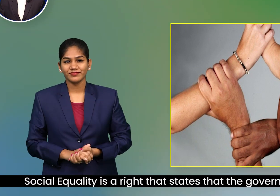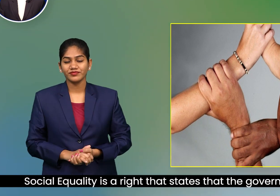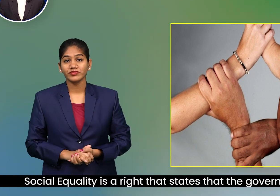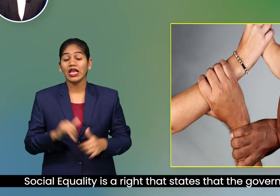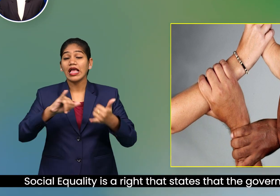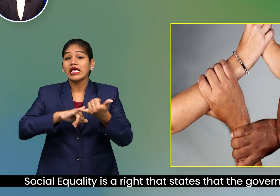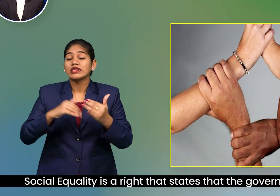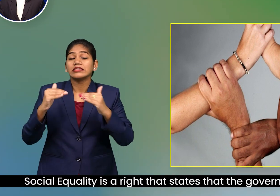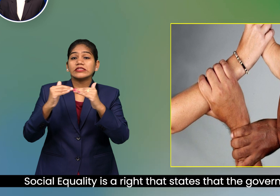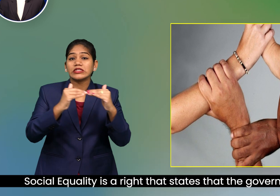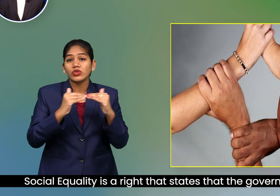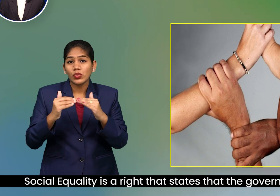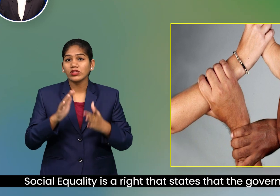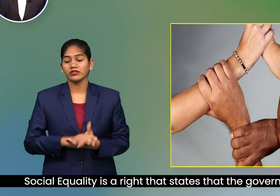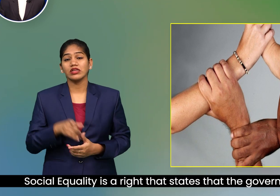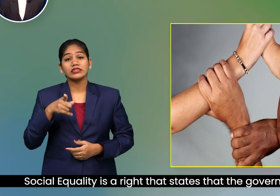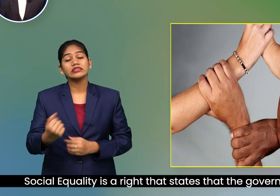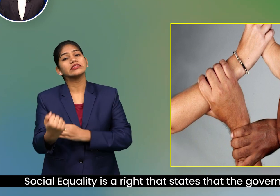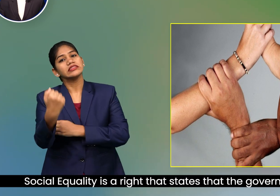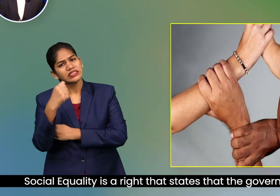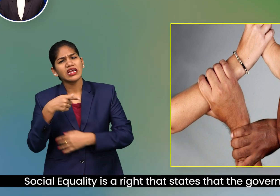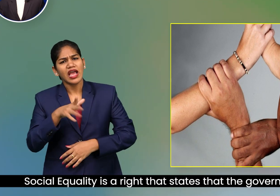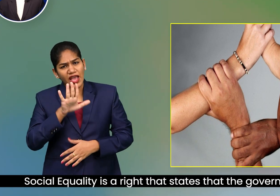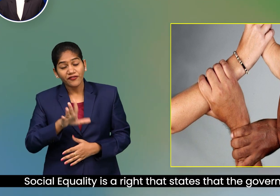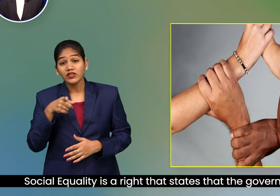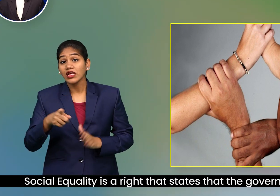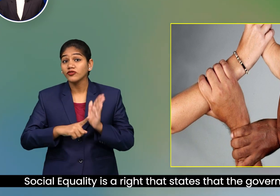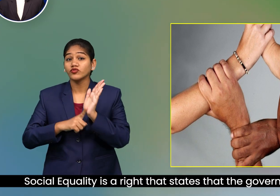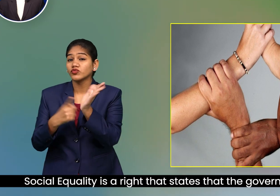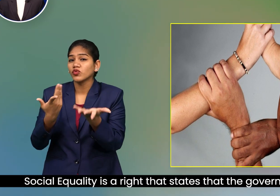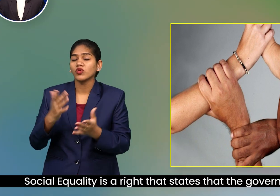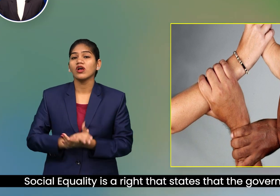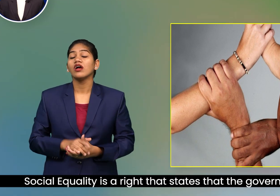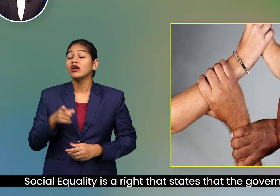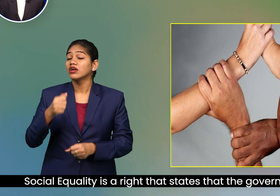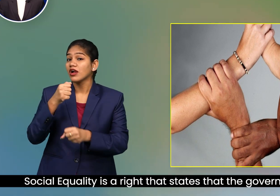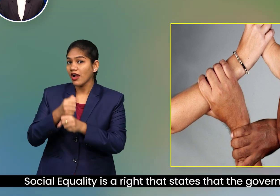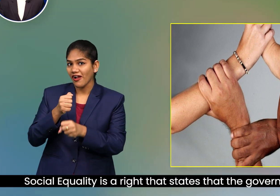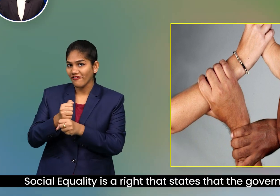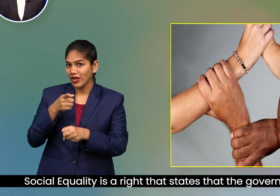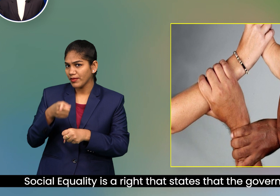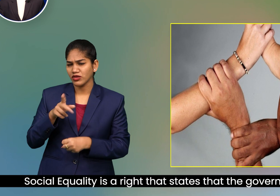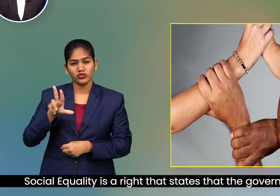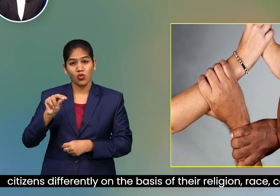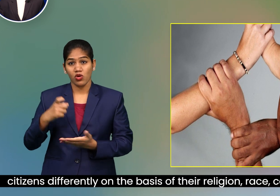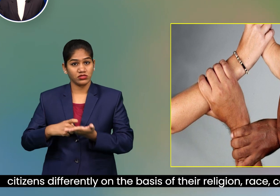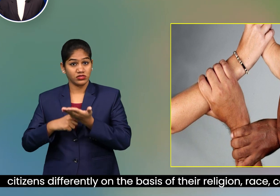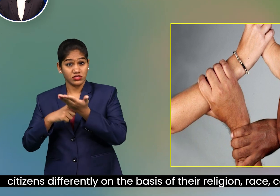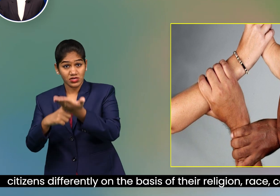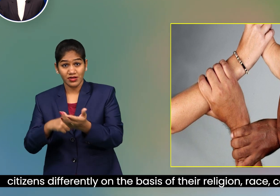Social equality is a right that states that the government cannot treat citizens